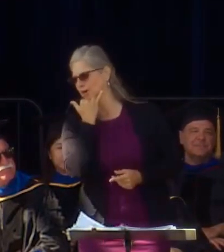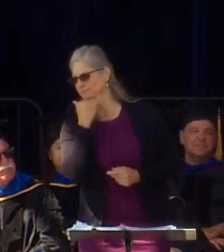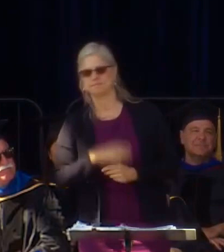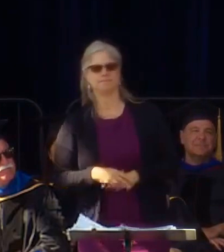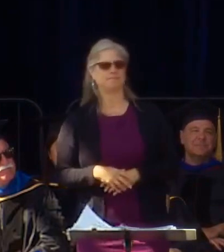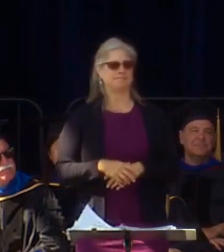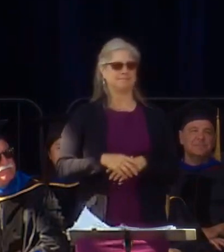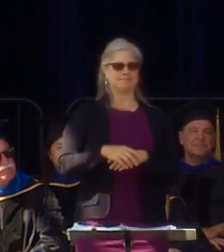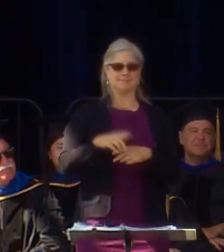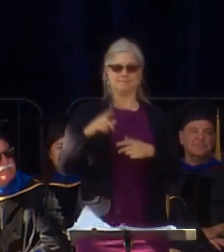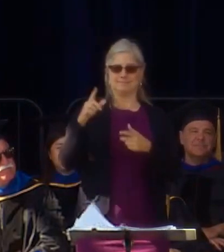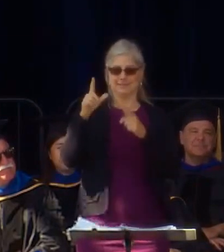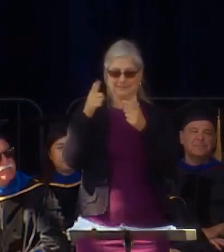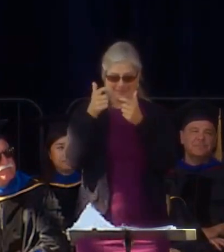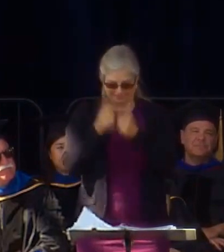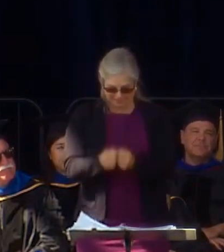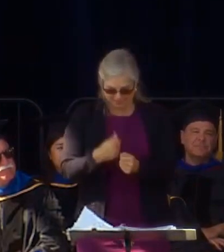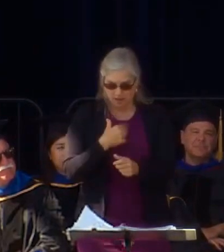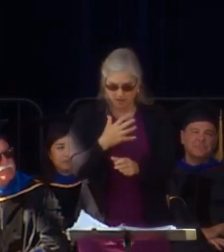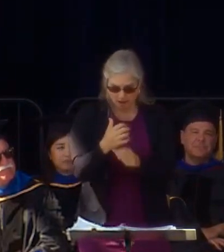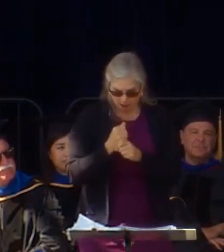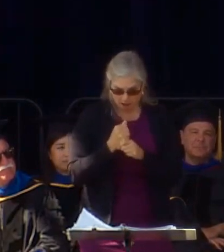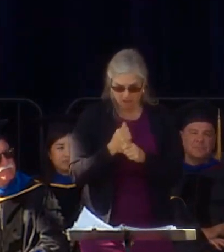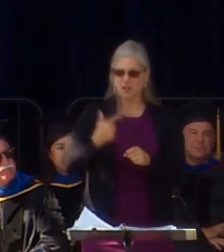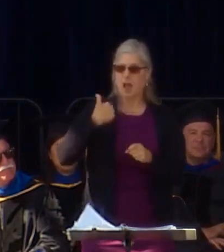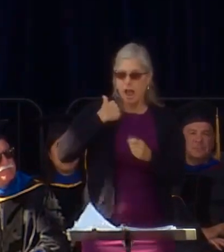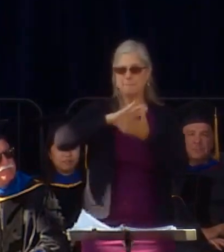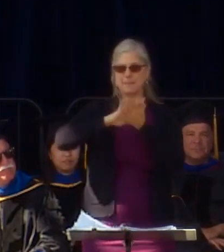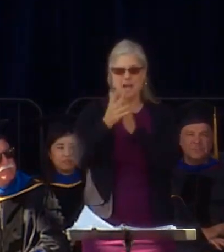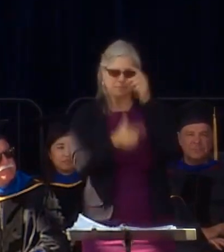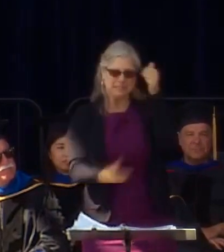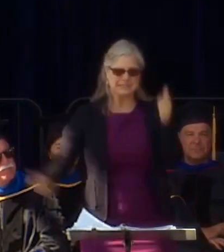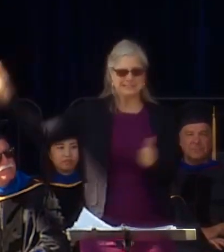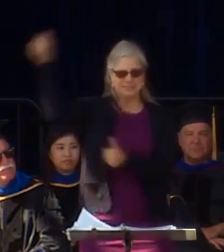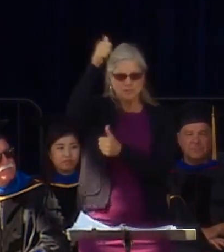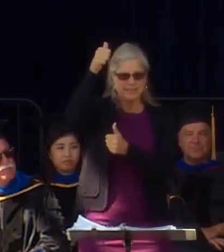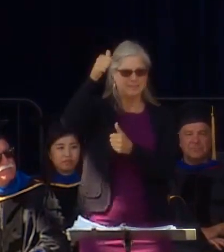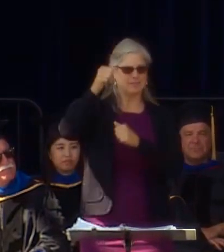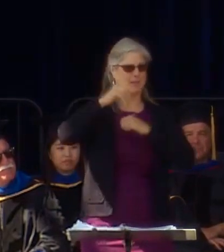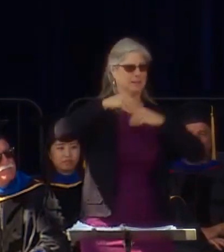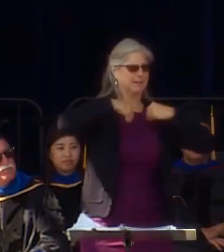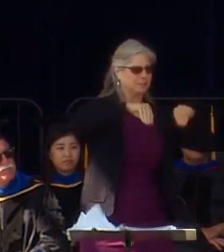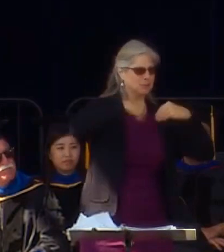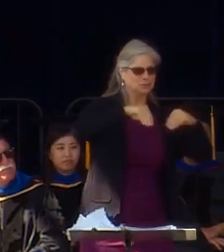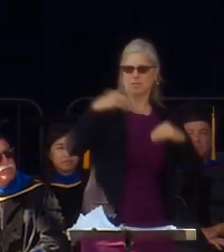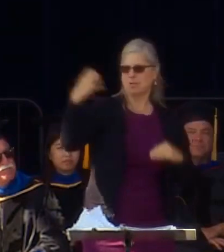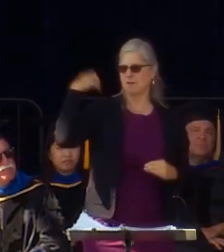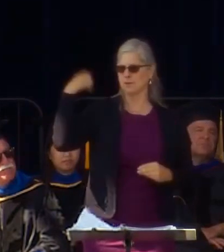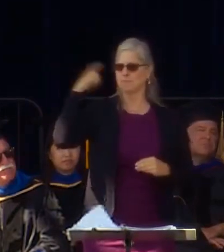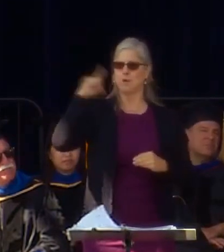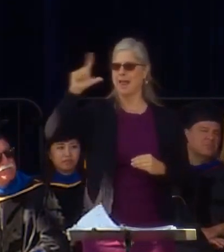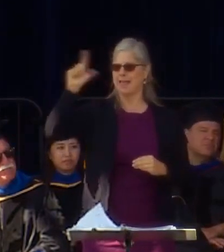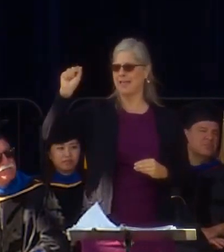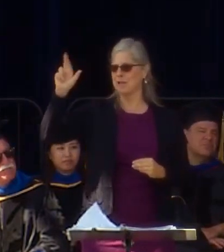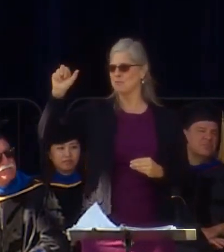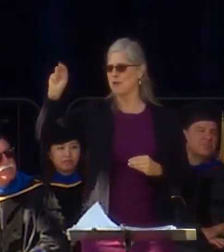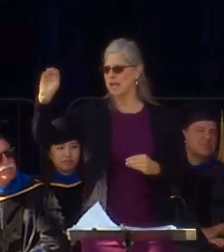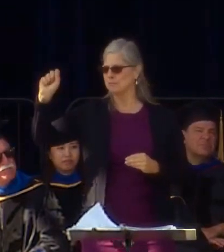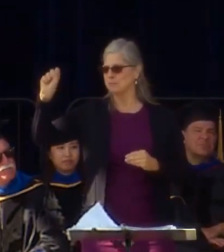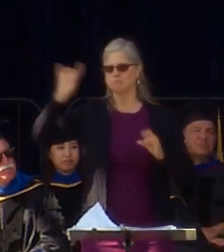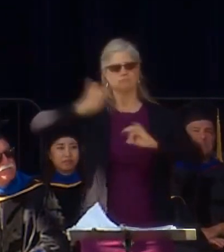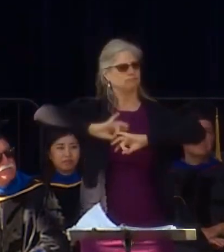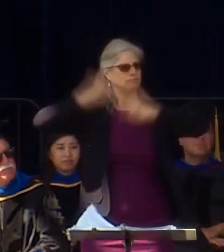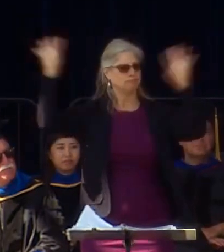The text I got when it was announced I'd become the chief commercial officer of the LA Rams were over the